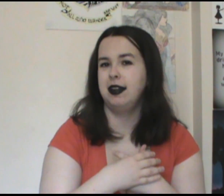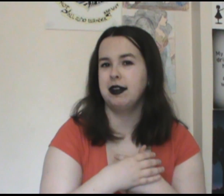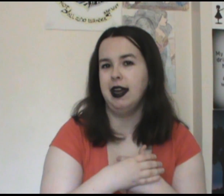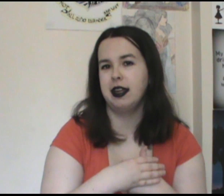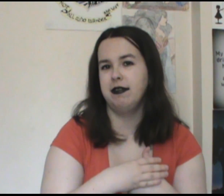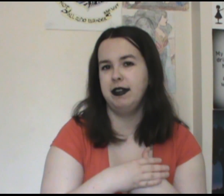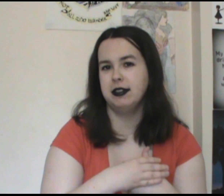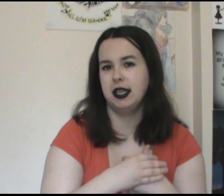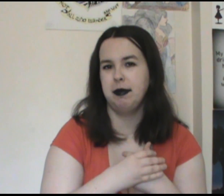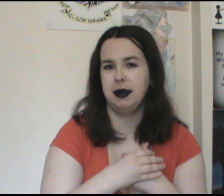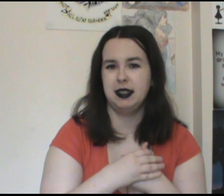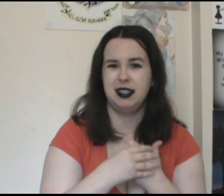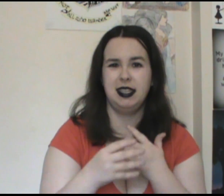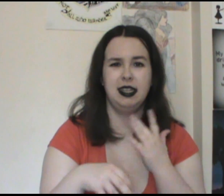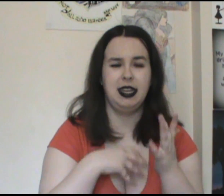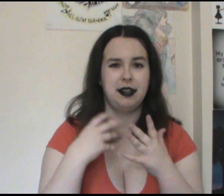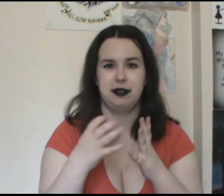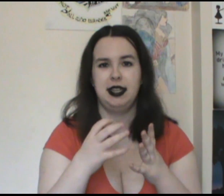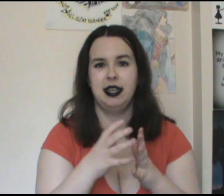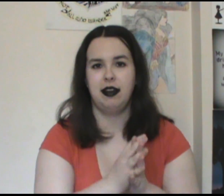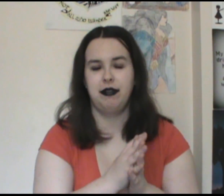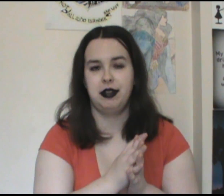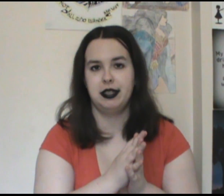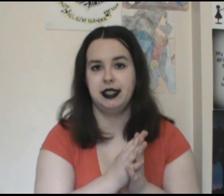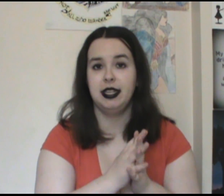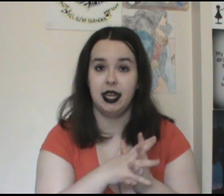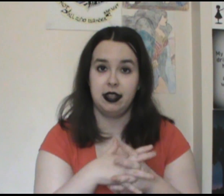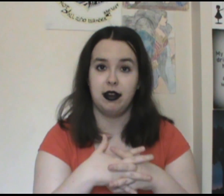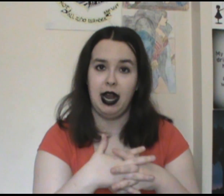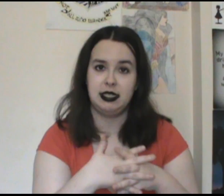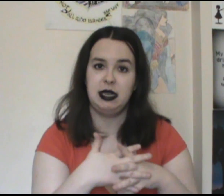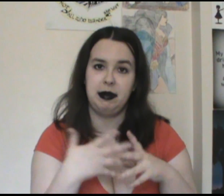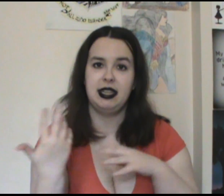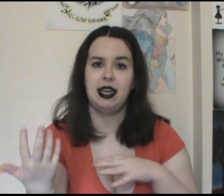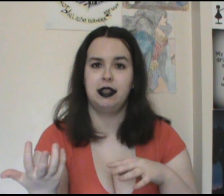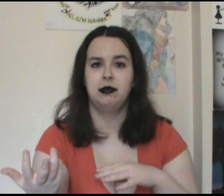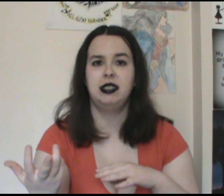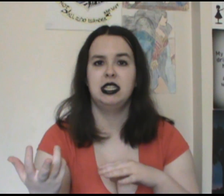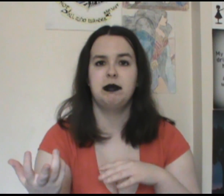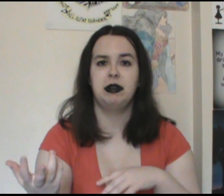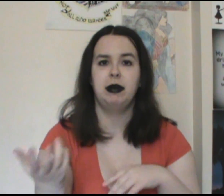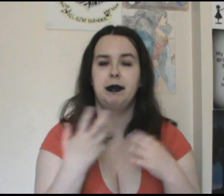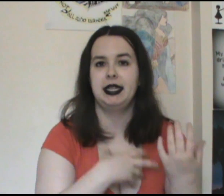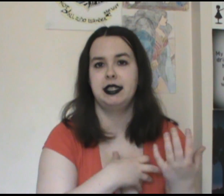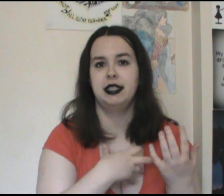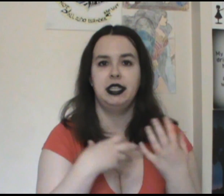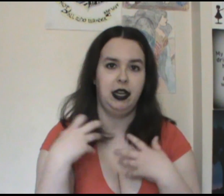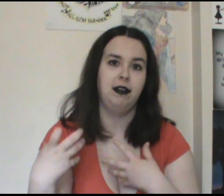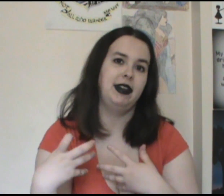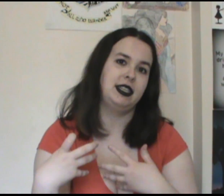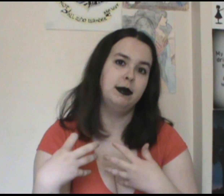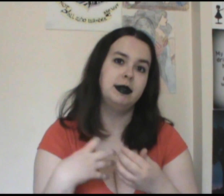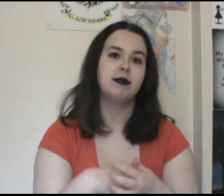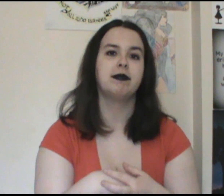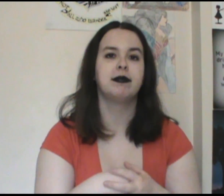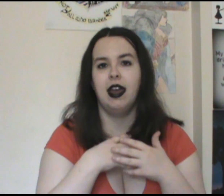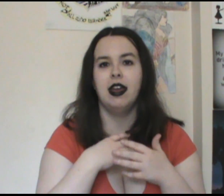kind of confusing, but still interesting enough to see that there has to be that closeness between Pestilence and her victims. And